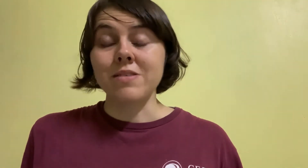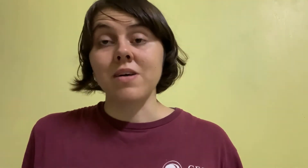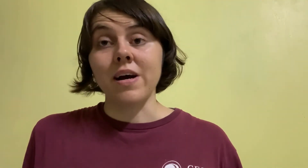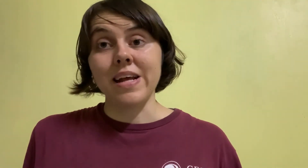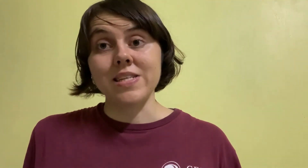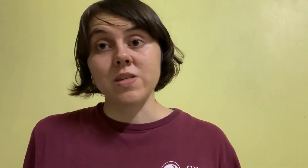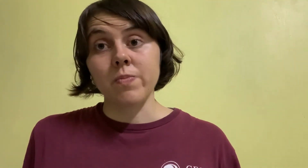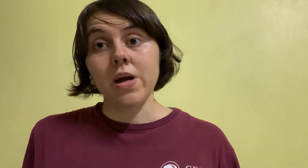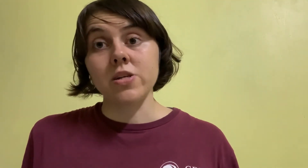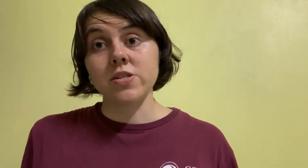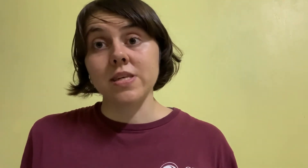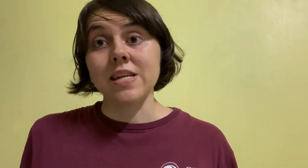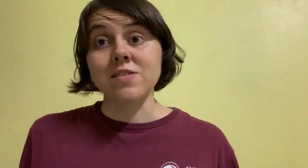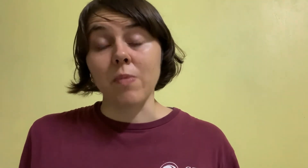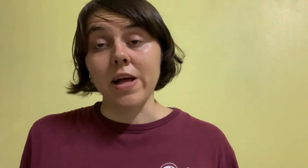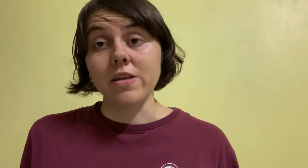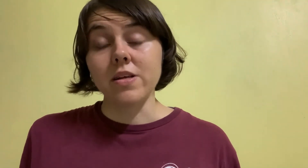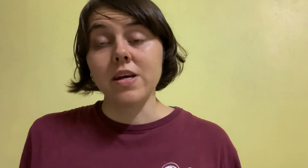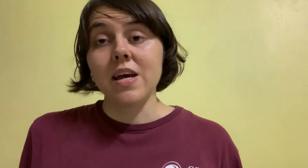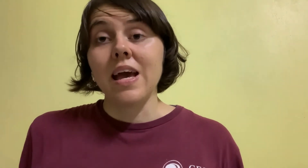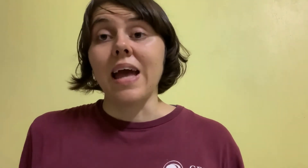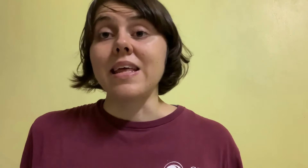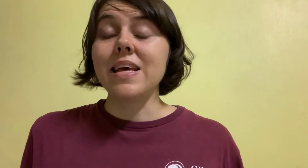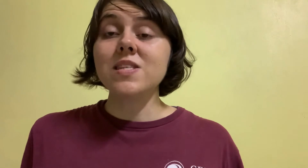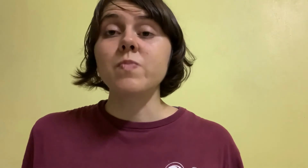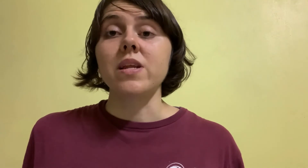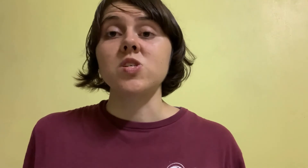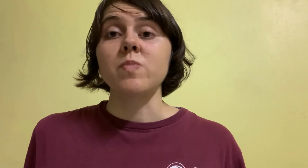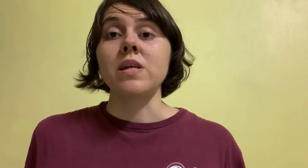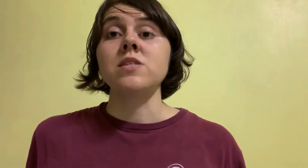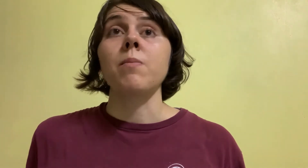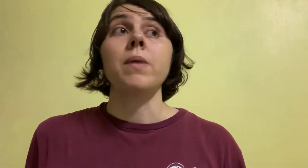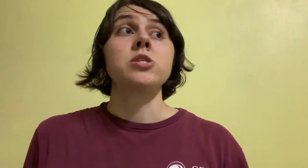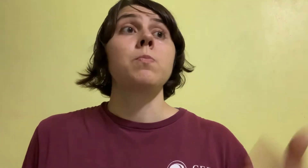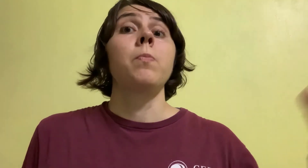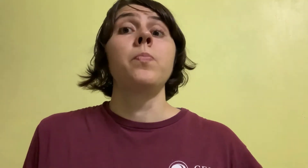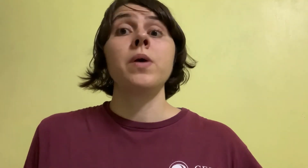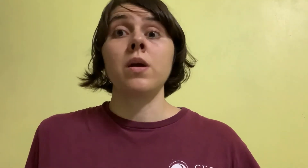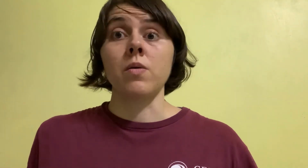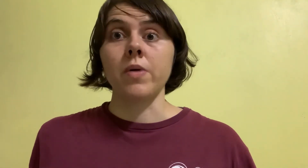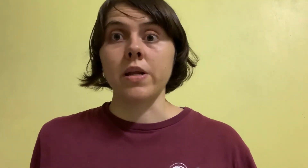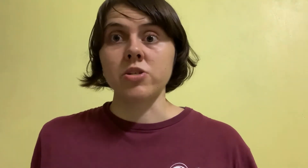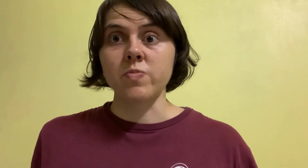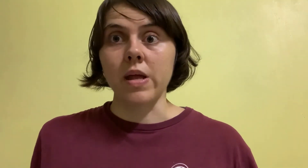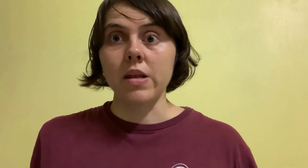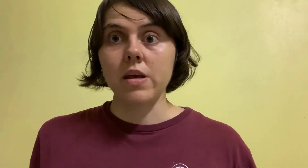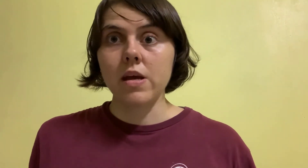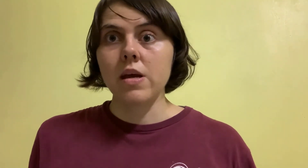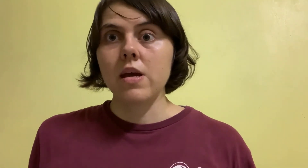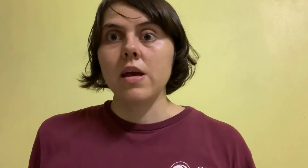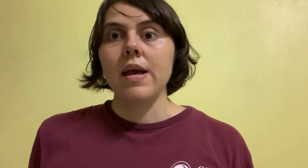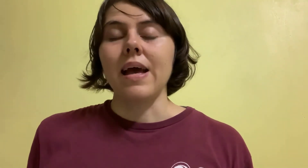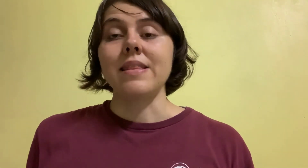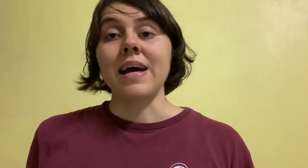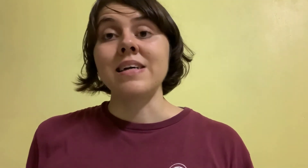God has to punish sin as well. And his punishment is a much bigger punishment. And that is to